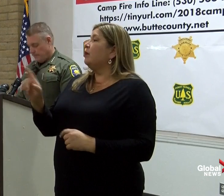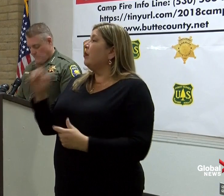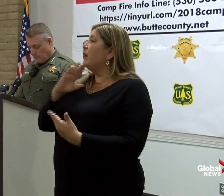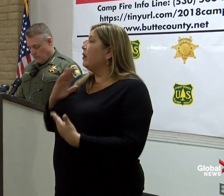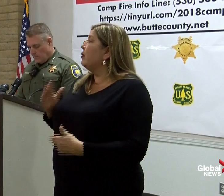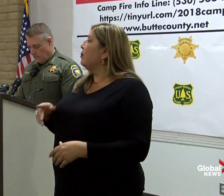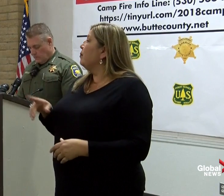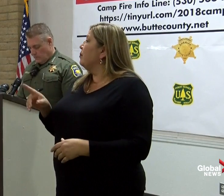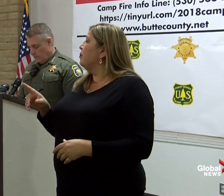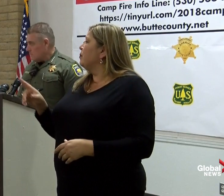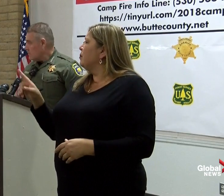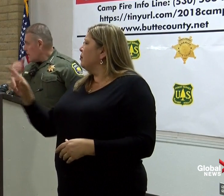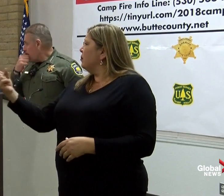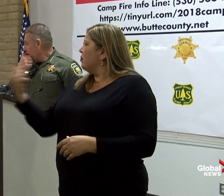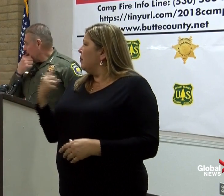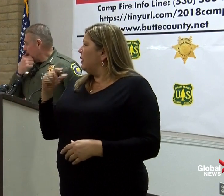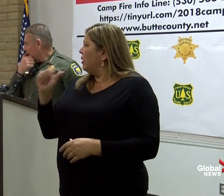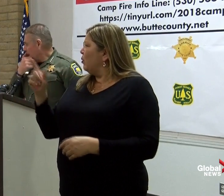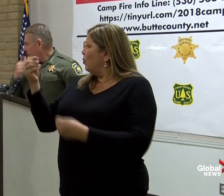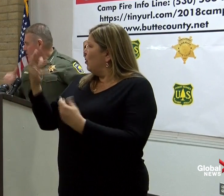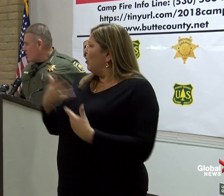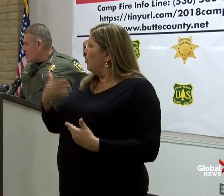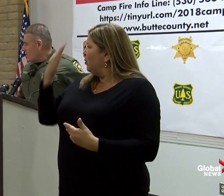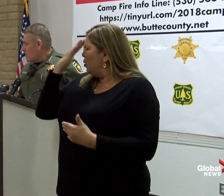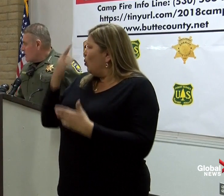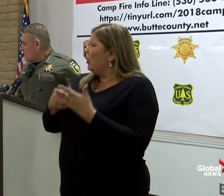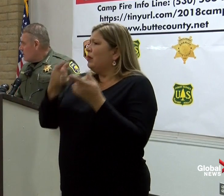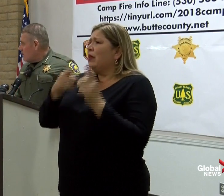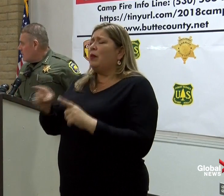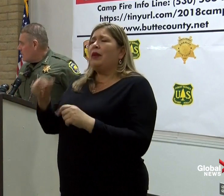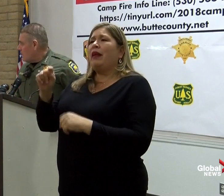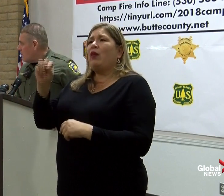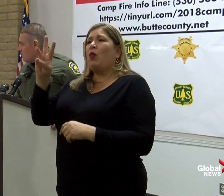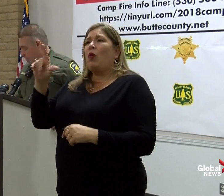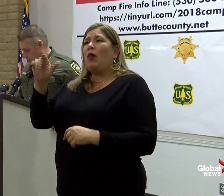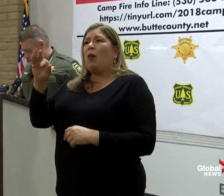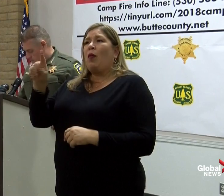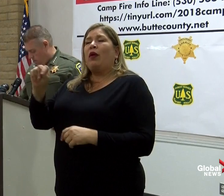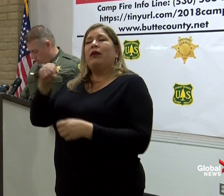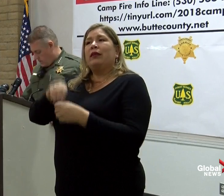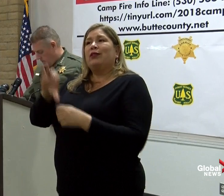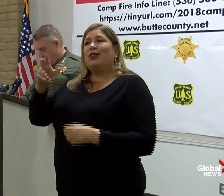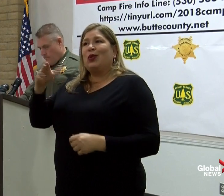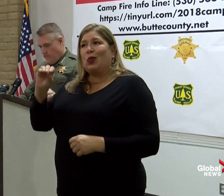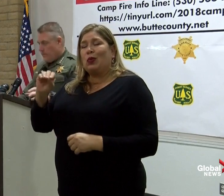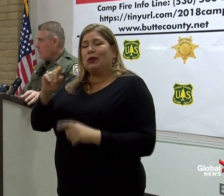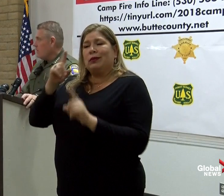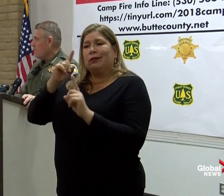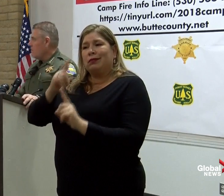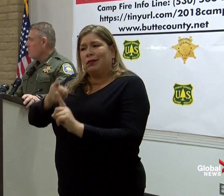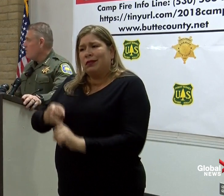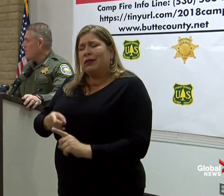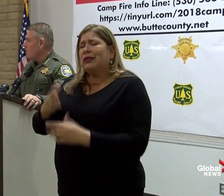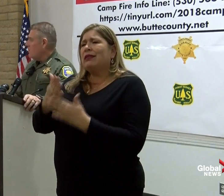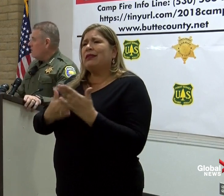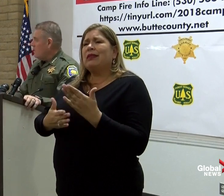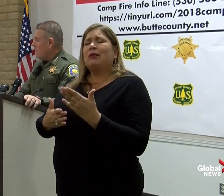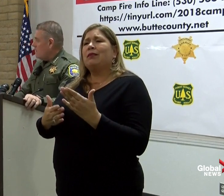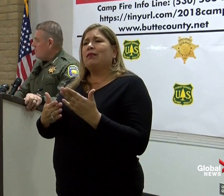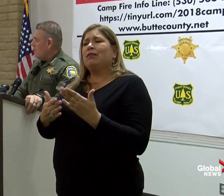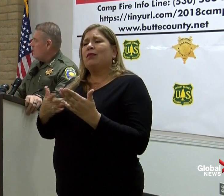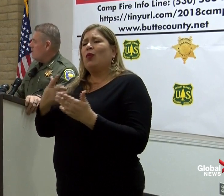sir. Sheriff, could you update us on the situation happening at the Walmart in Chico, and specifically some of the reasons that led up